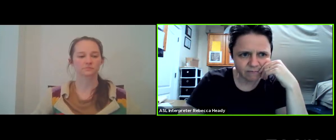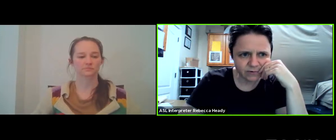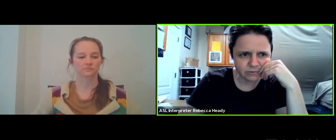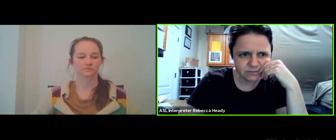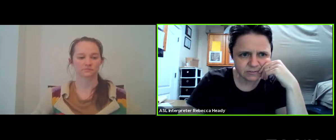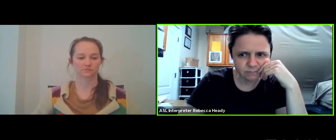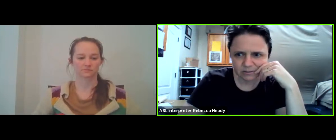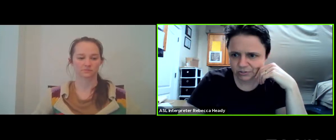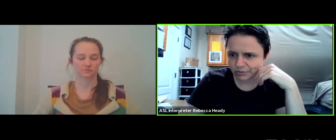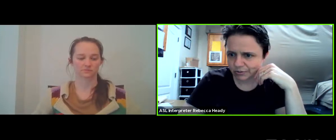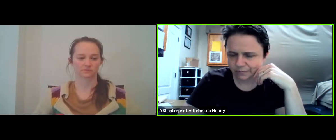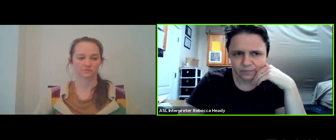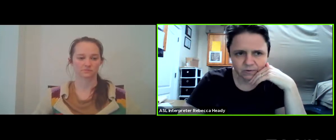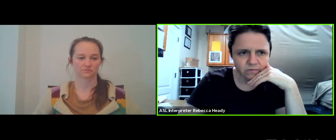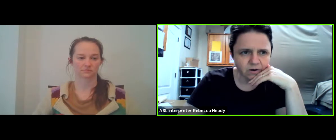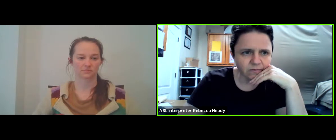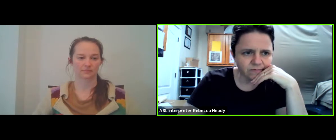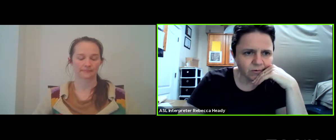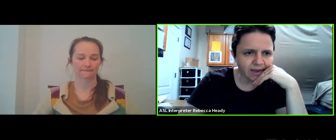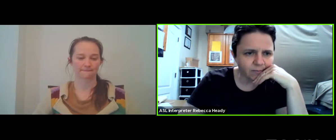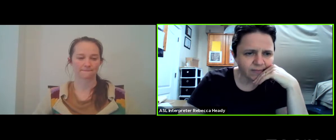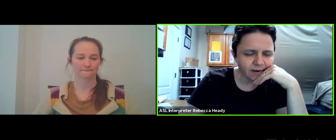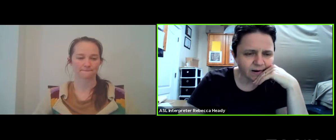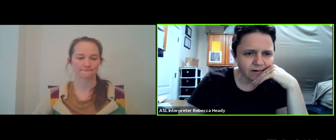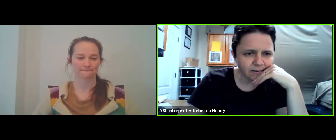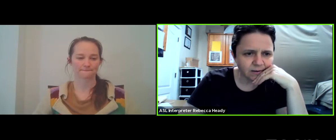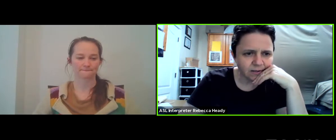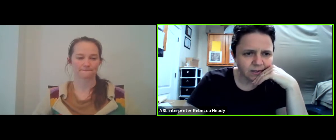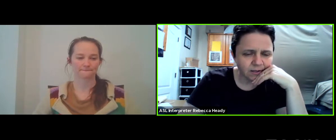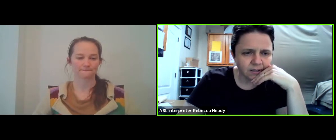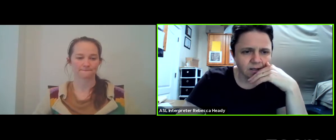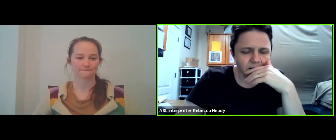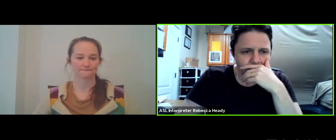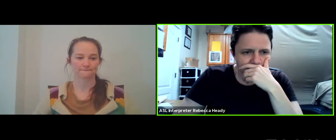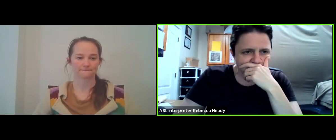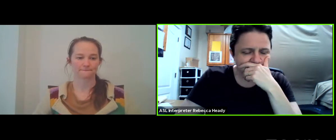the vocab first and make sure you've got all the vocab in there.